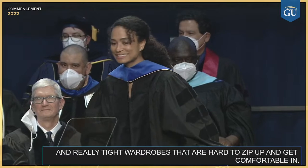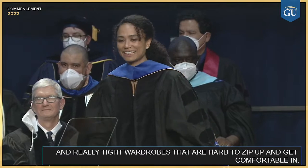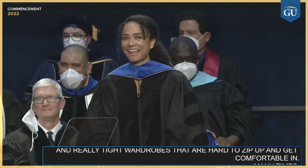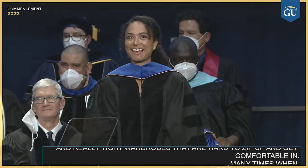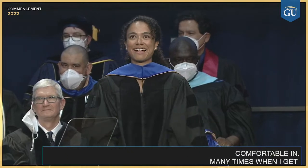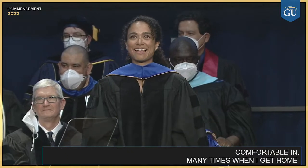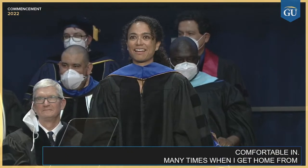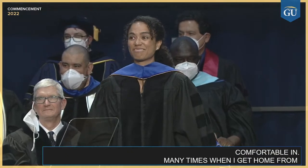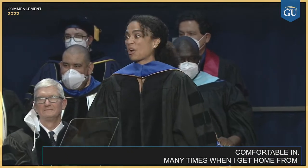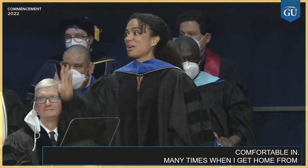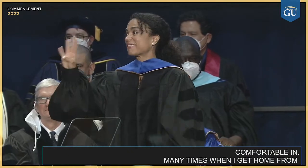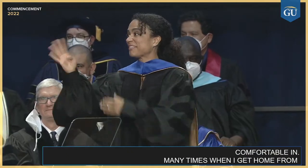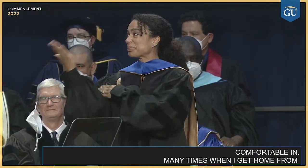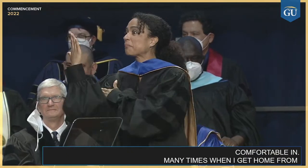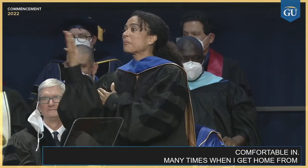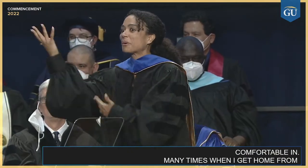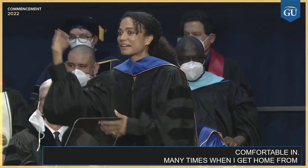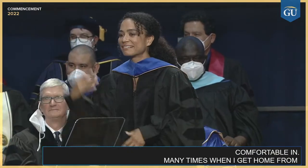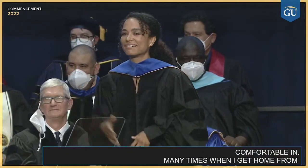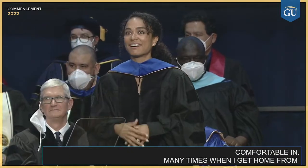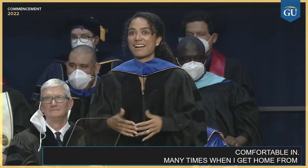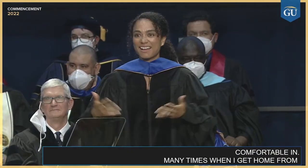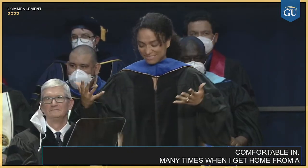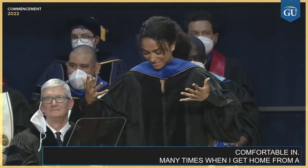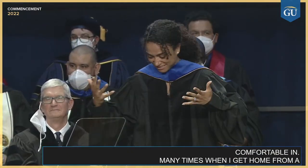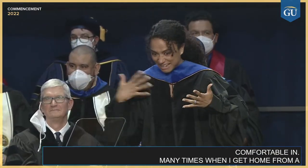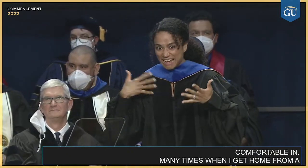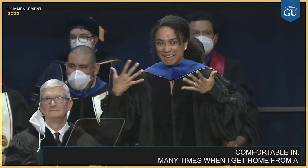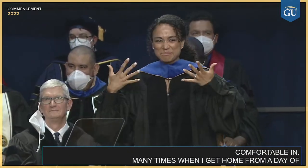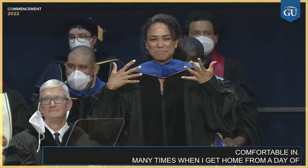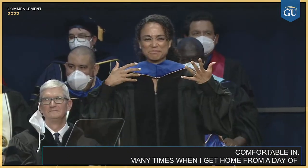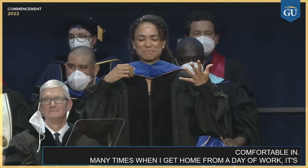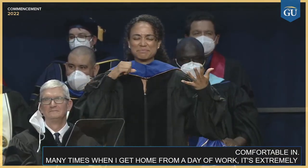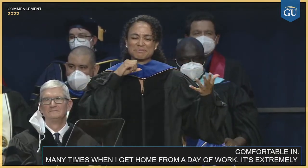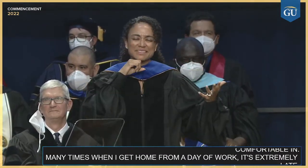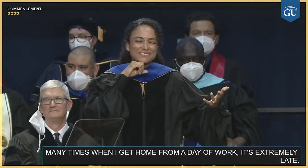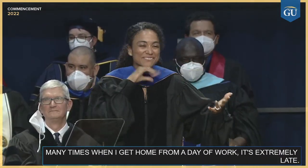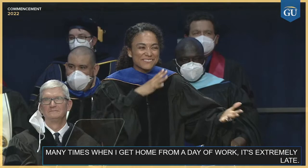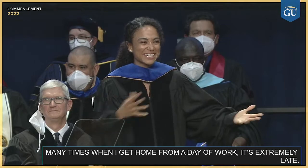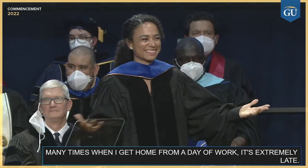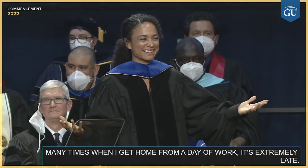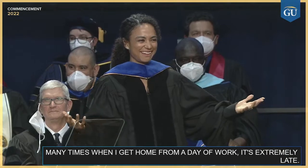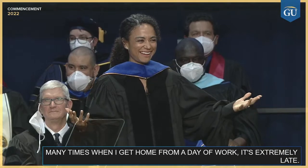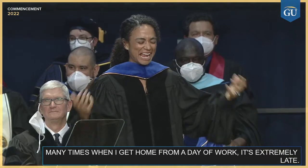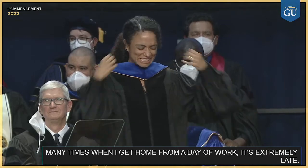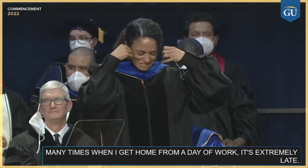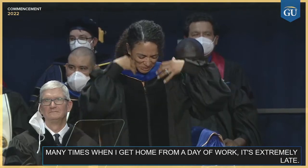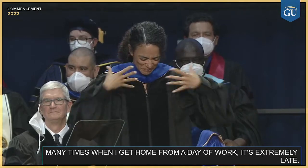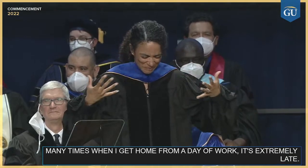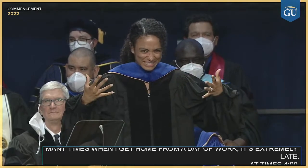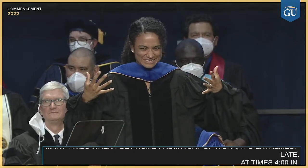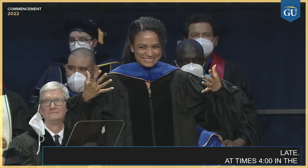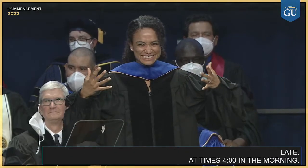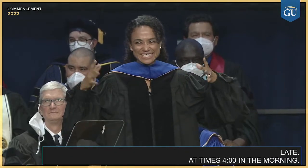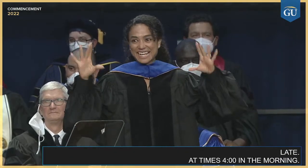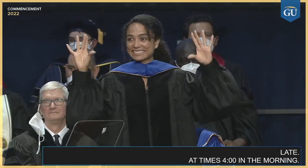extremely late, at times 4 in the morning. By the time I get home, I am